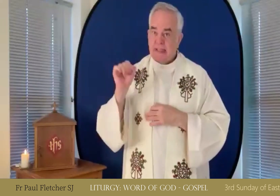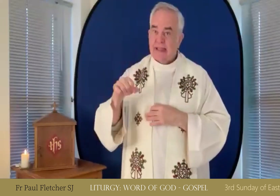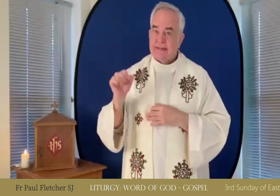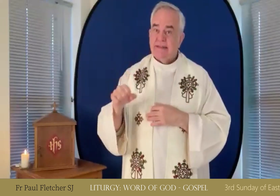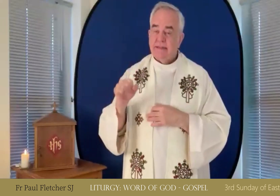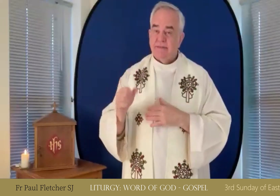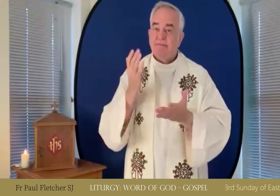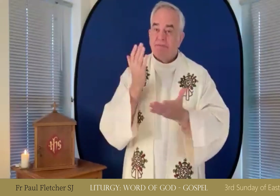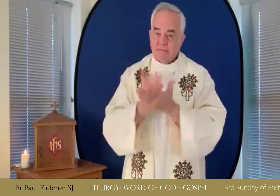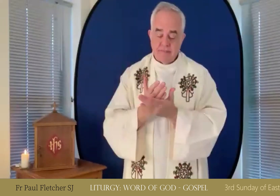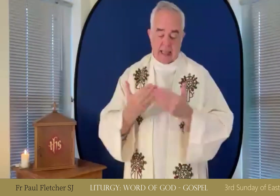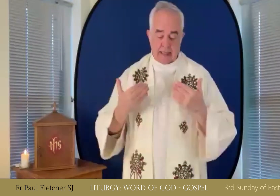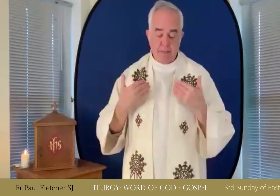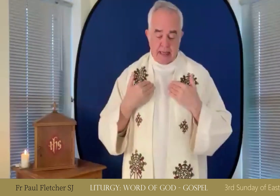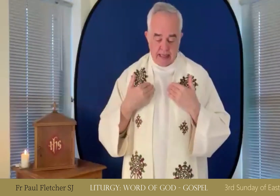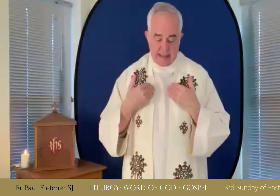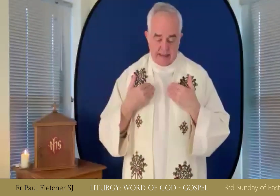That is me.